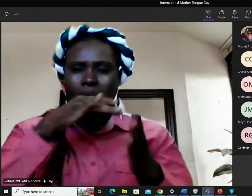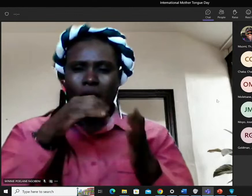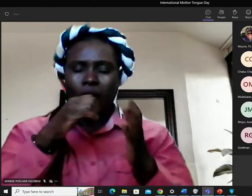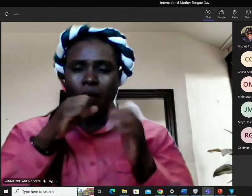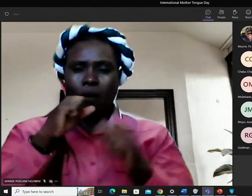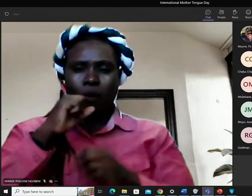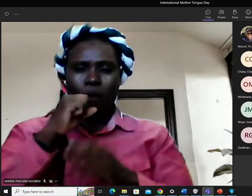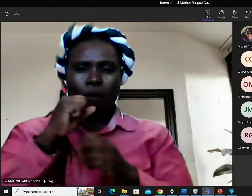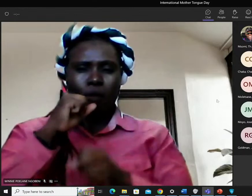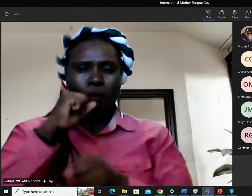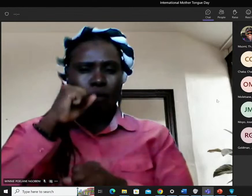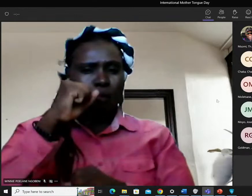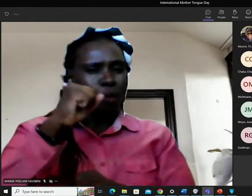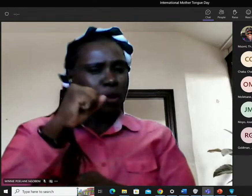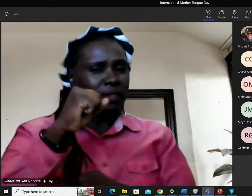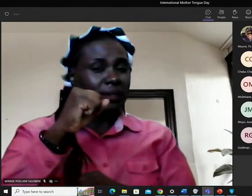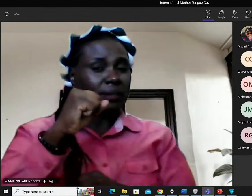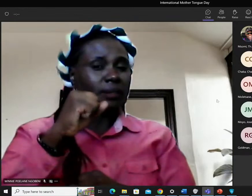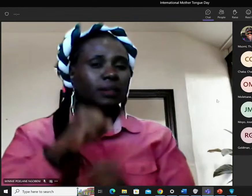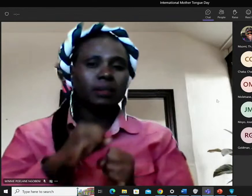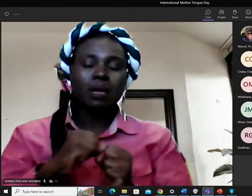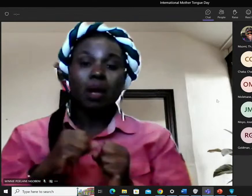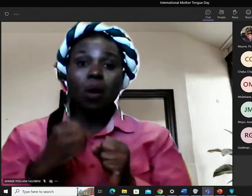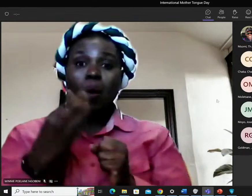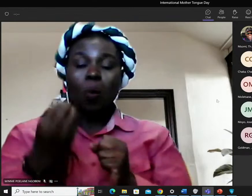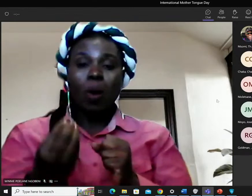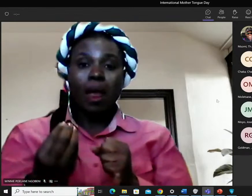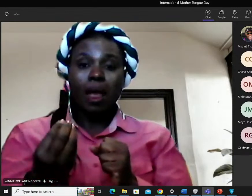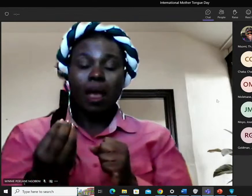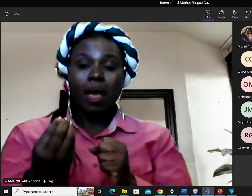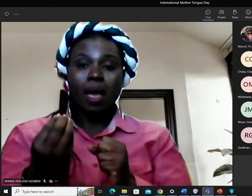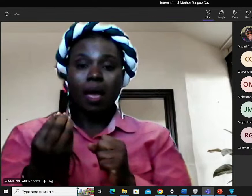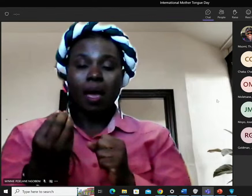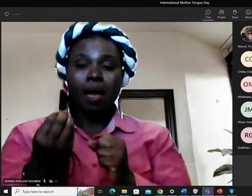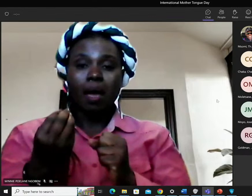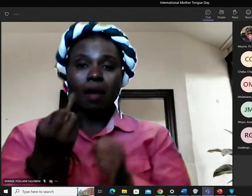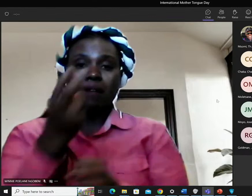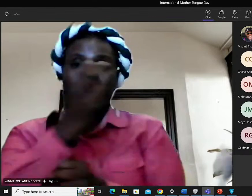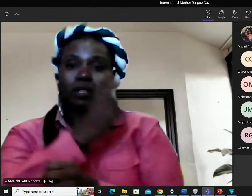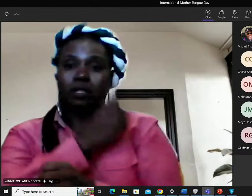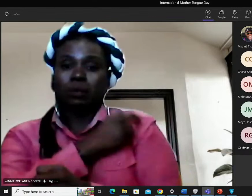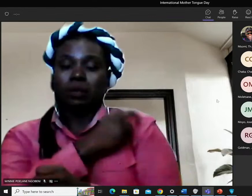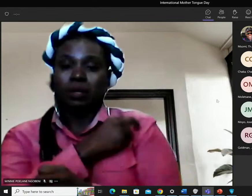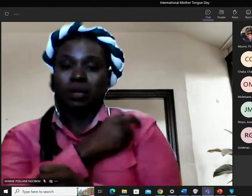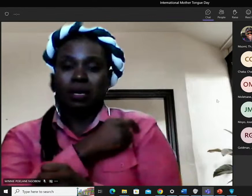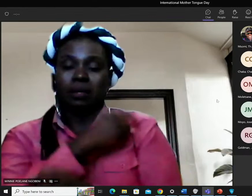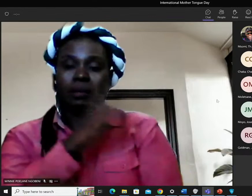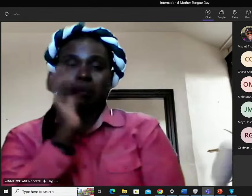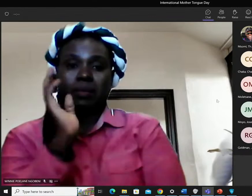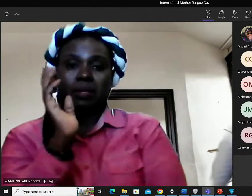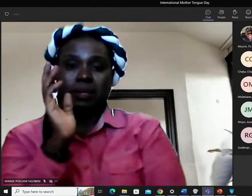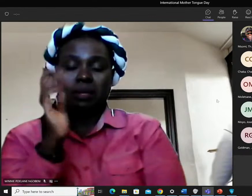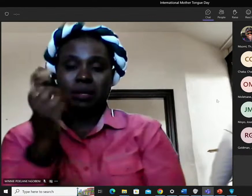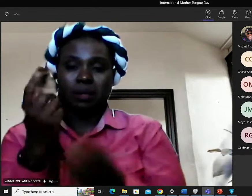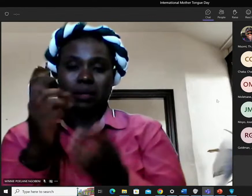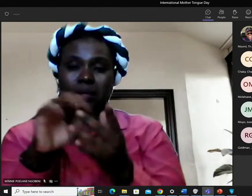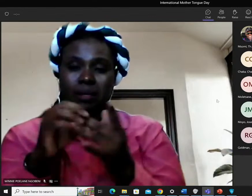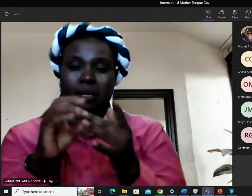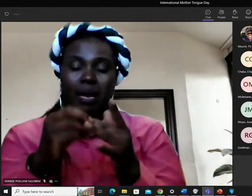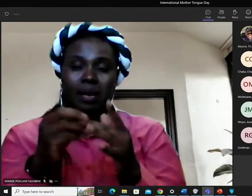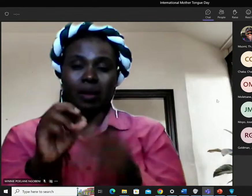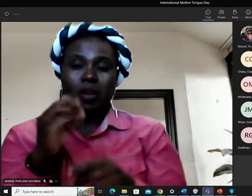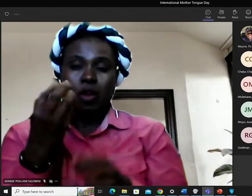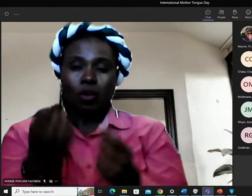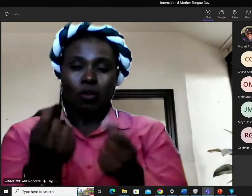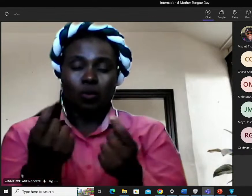because we have student representative. I don't know what they were trying to do, but we will see what they were trying to do. So we are going to